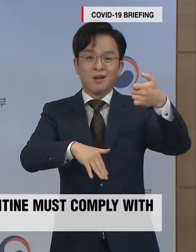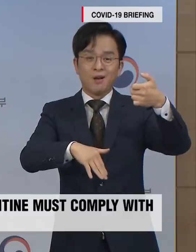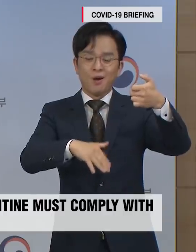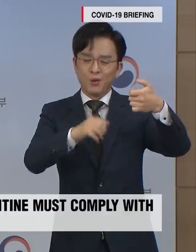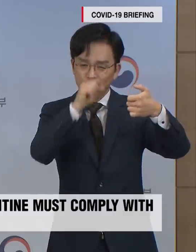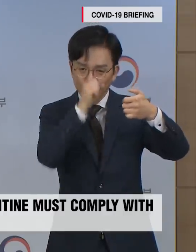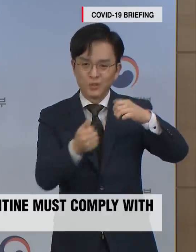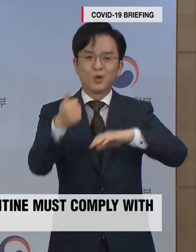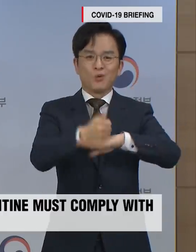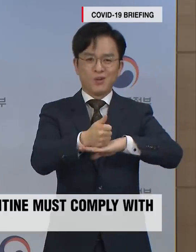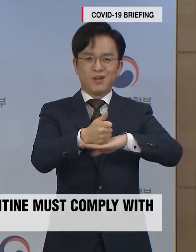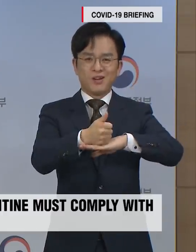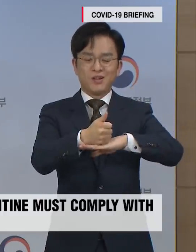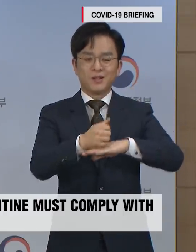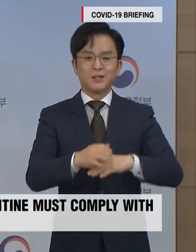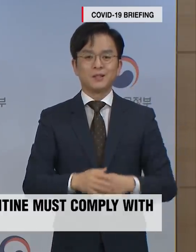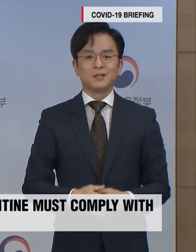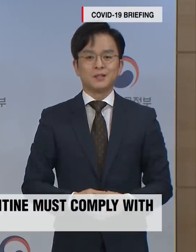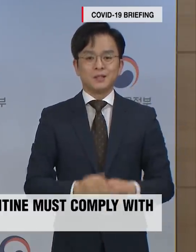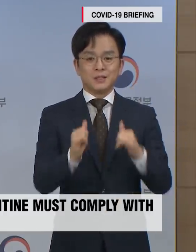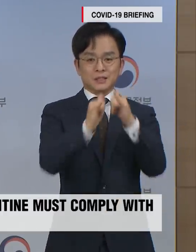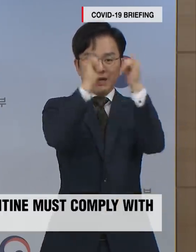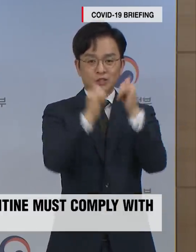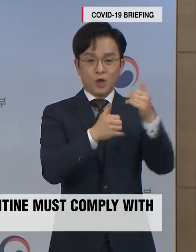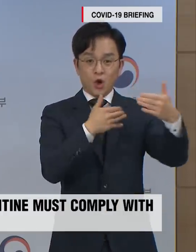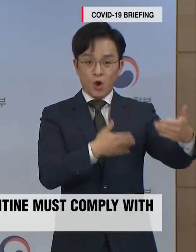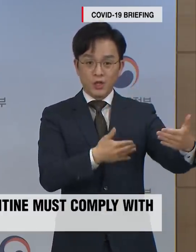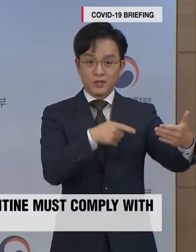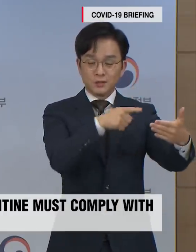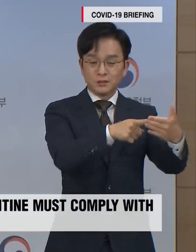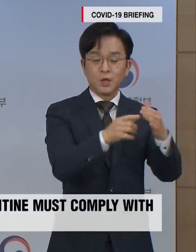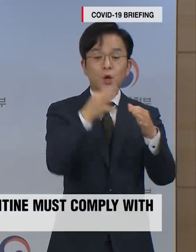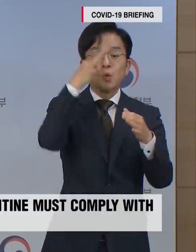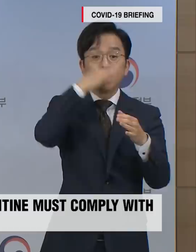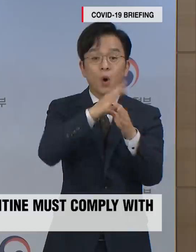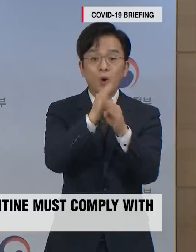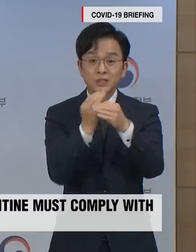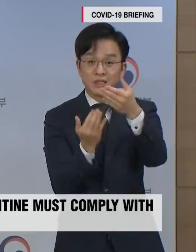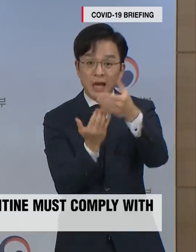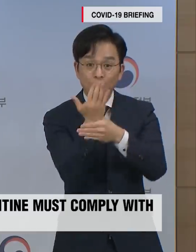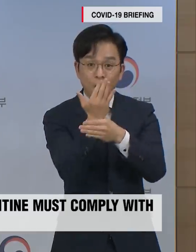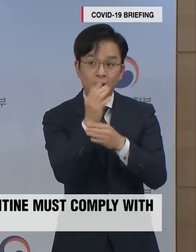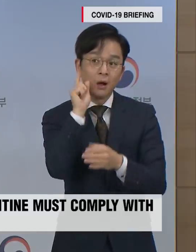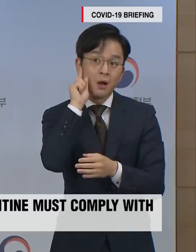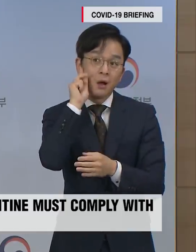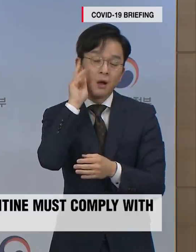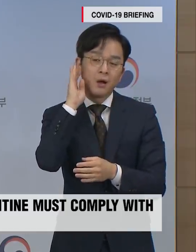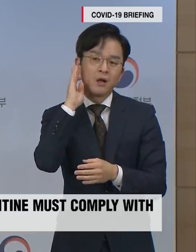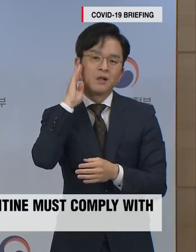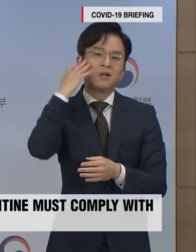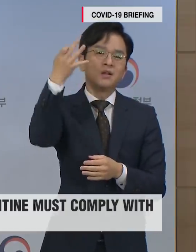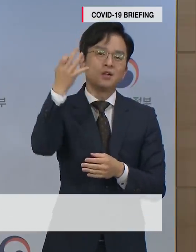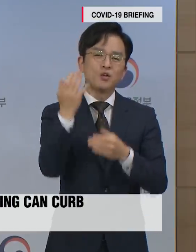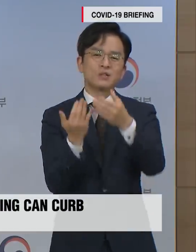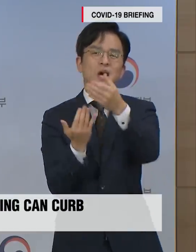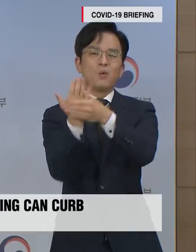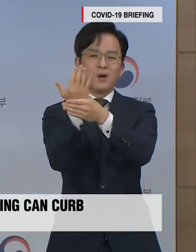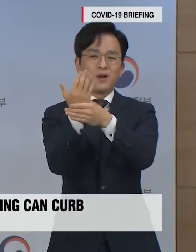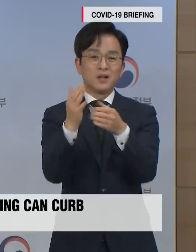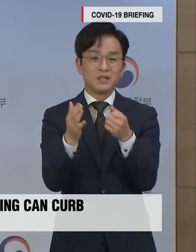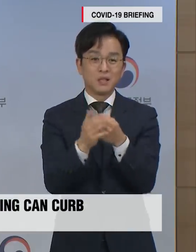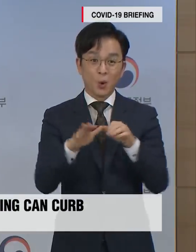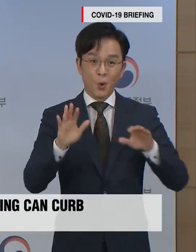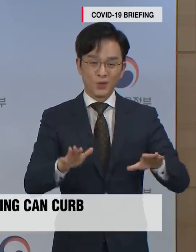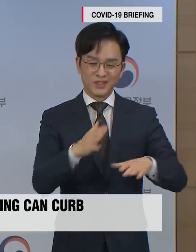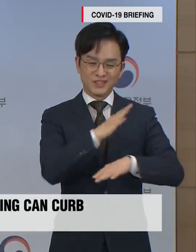want to ask you to continue to do so as such. And the effect of social distancing has the time difference in